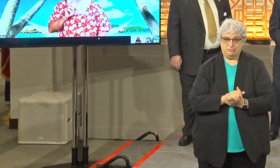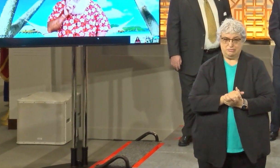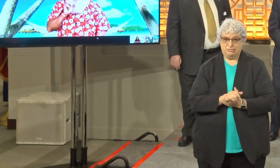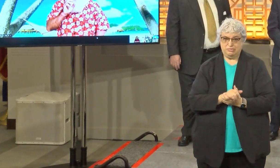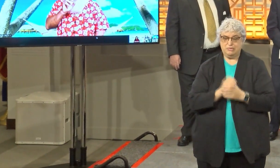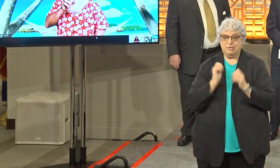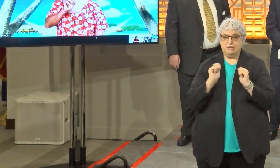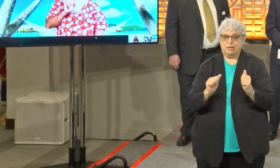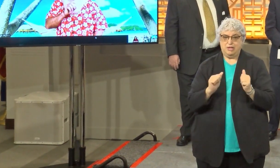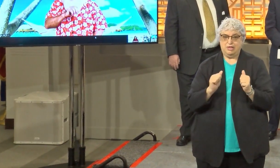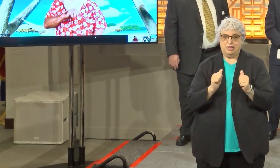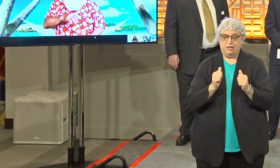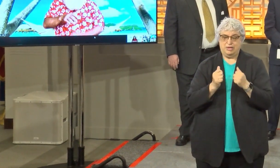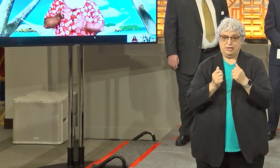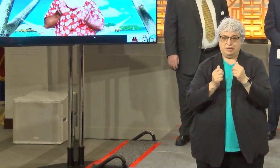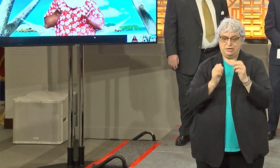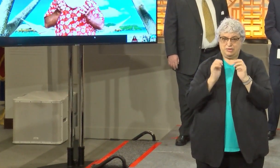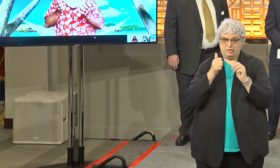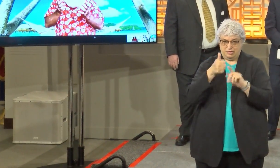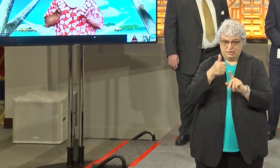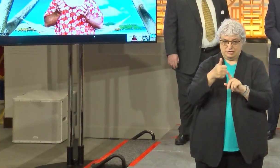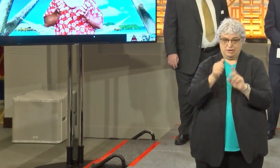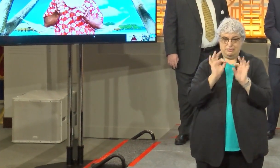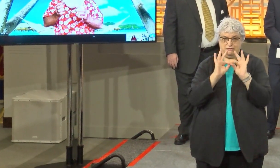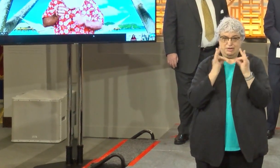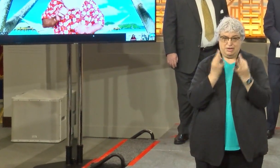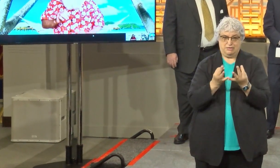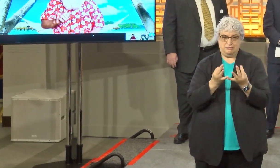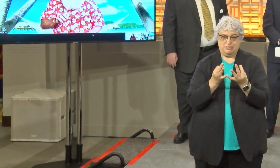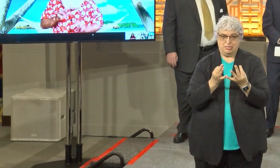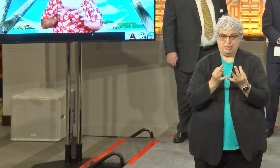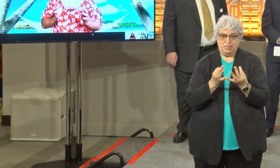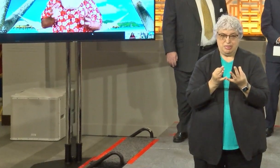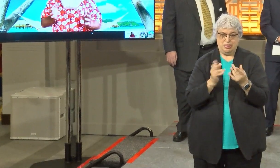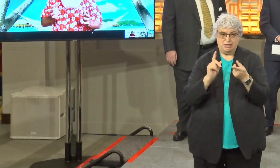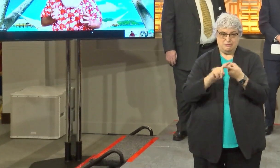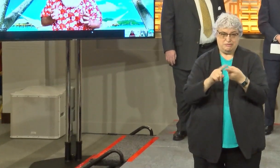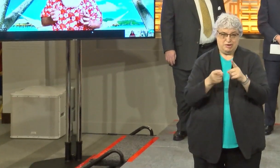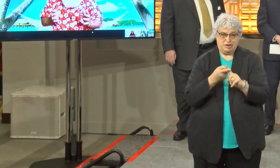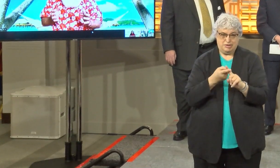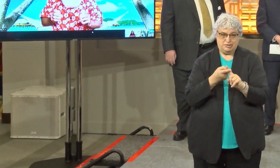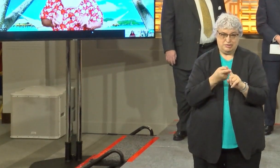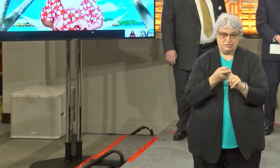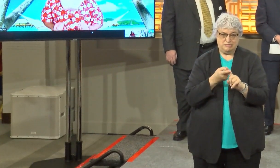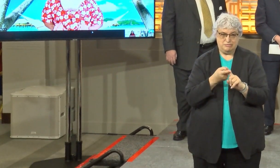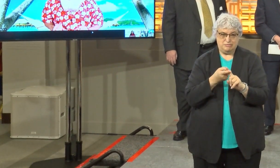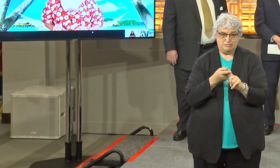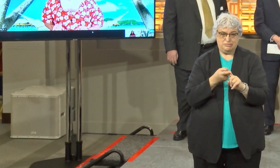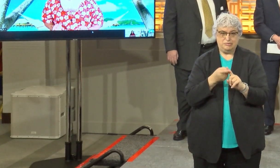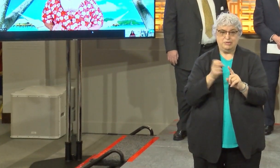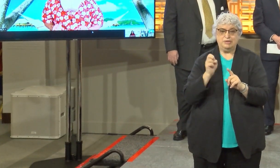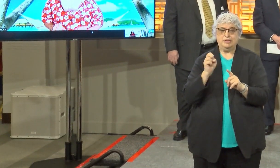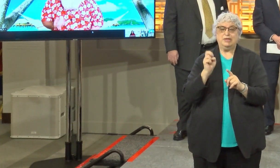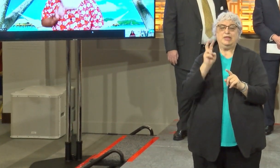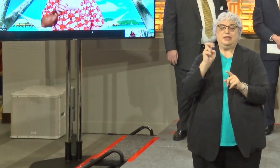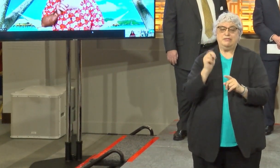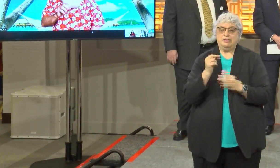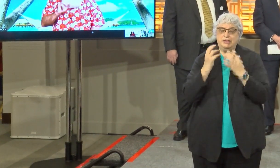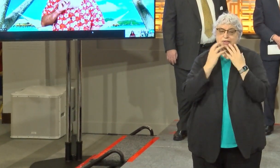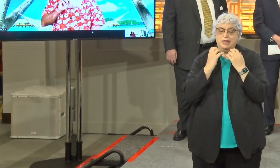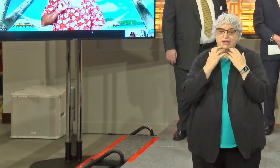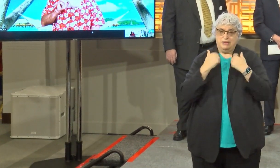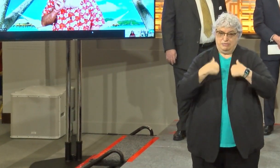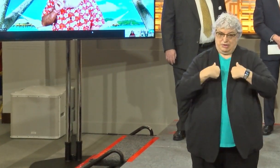You can keep yourself, your family, your friends, even old Santa, safe